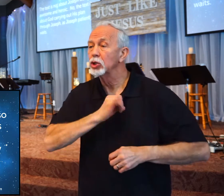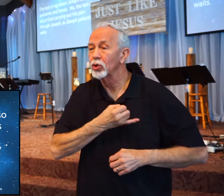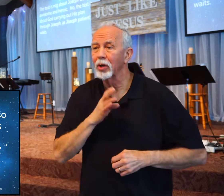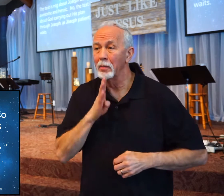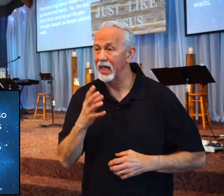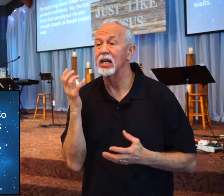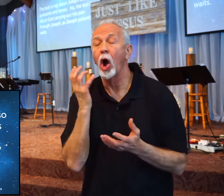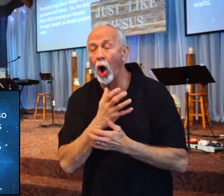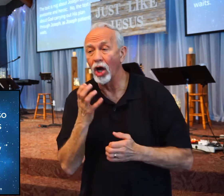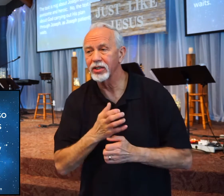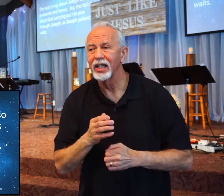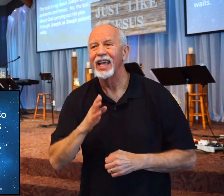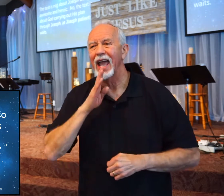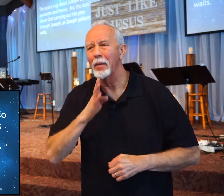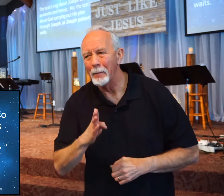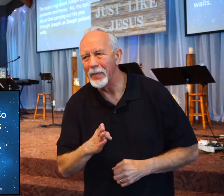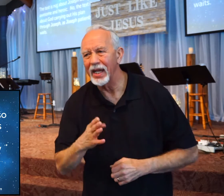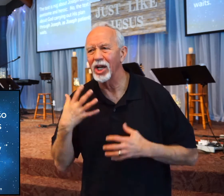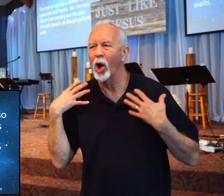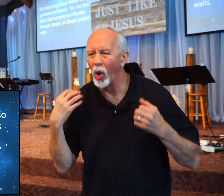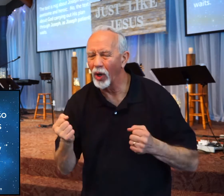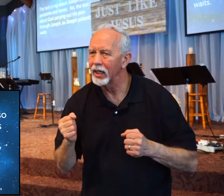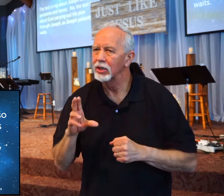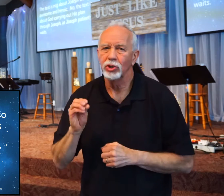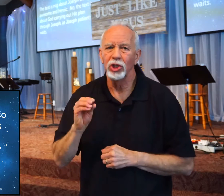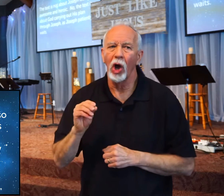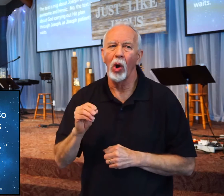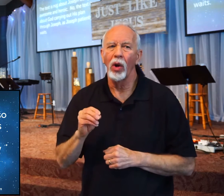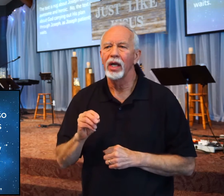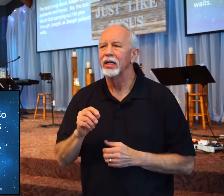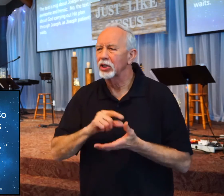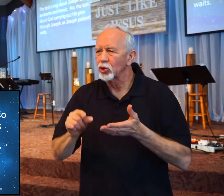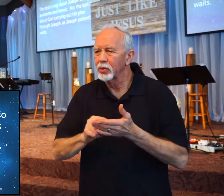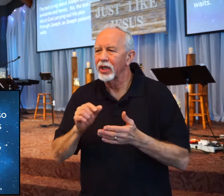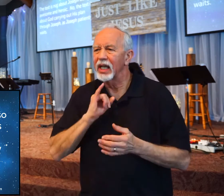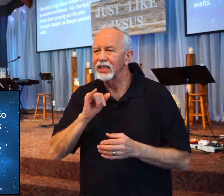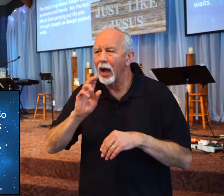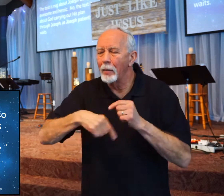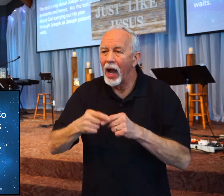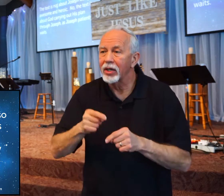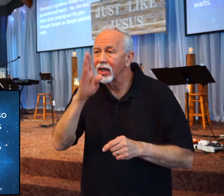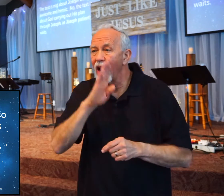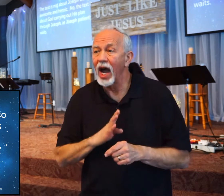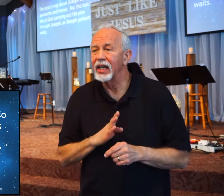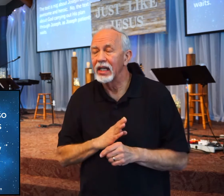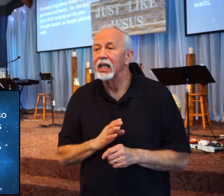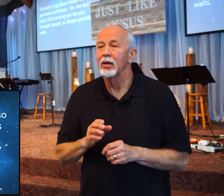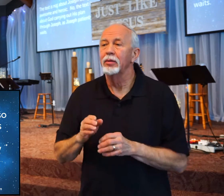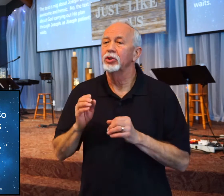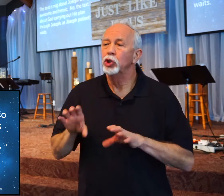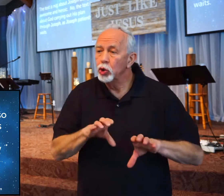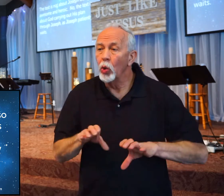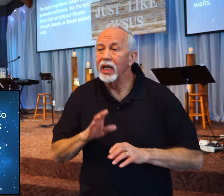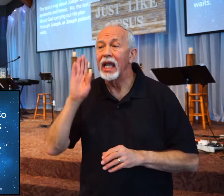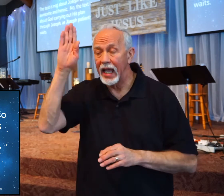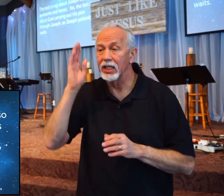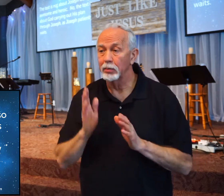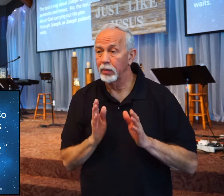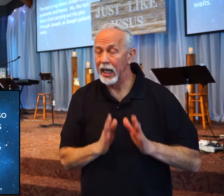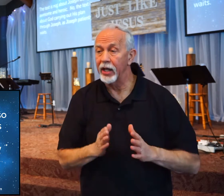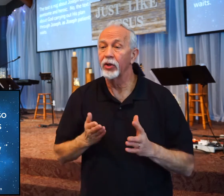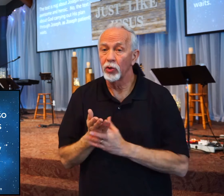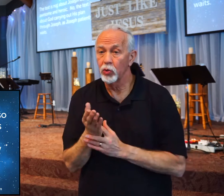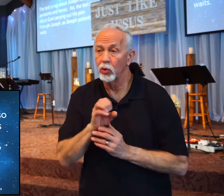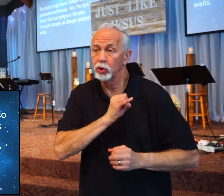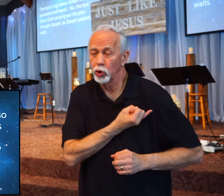awesome and being so heroic. No, the text is about God carrying out his plan through